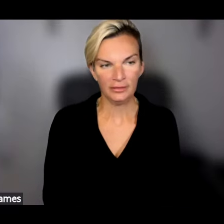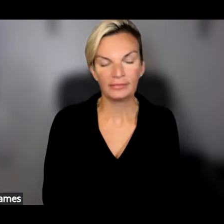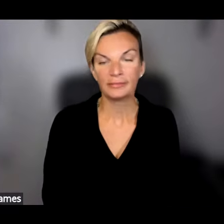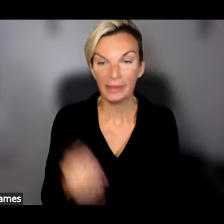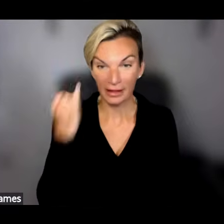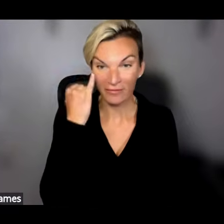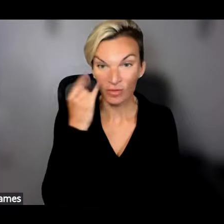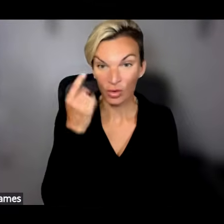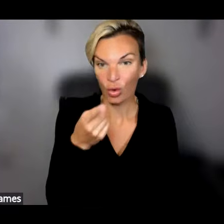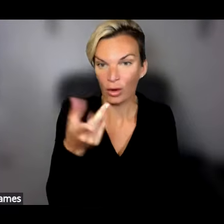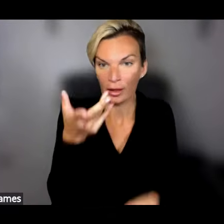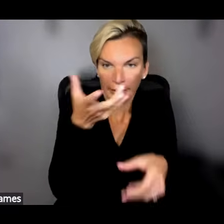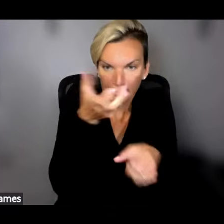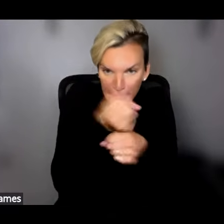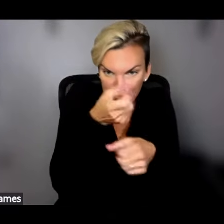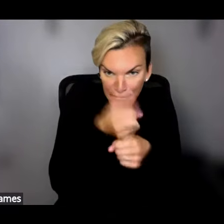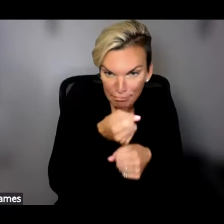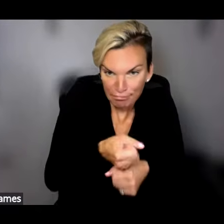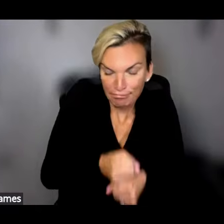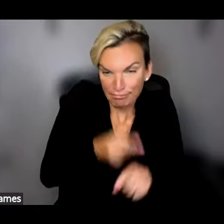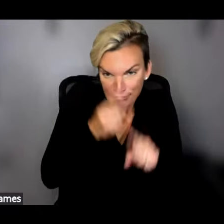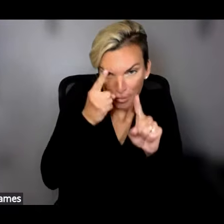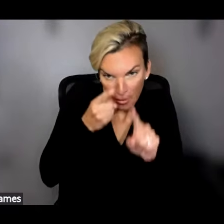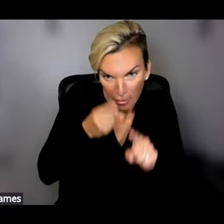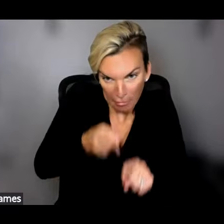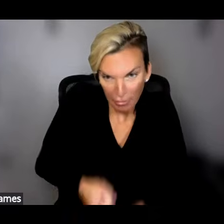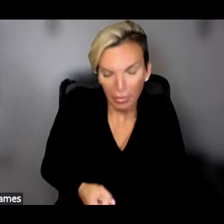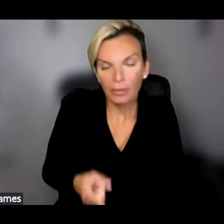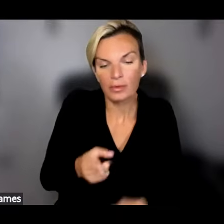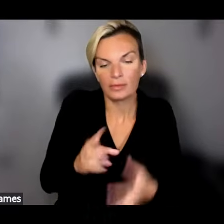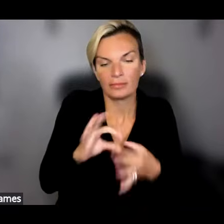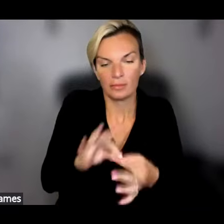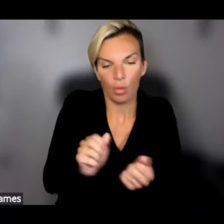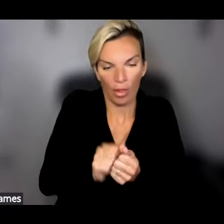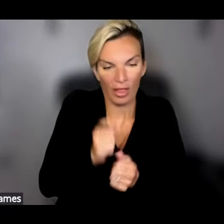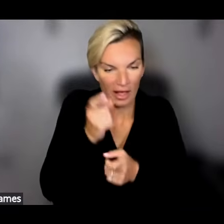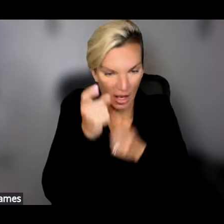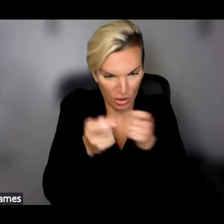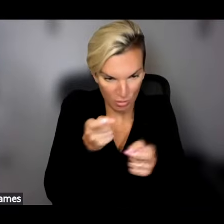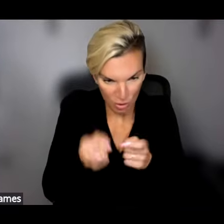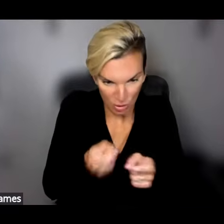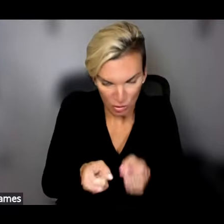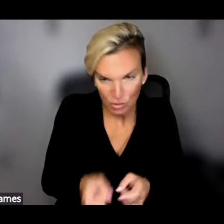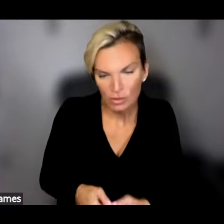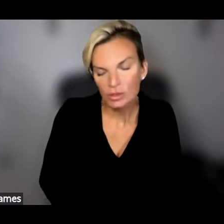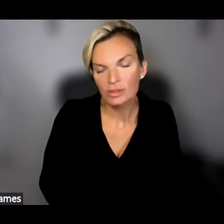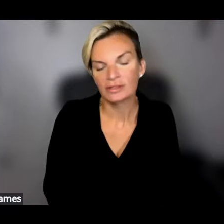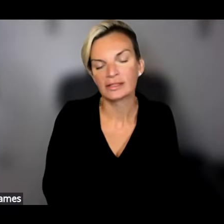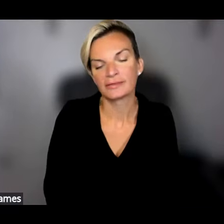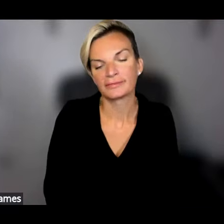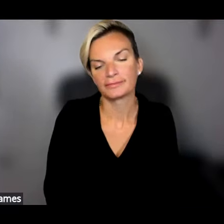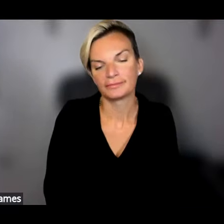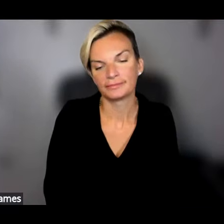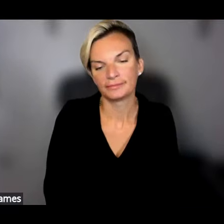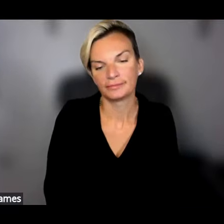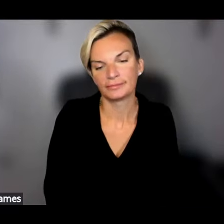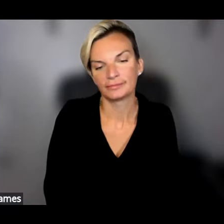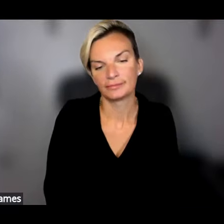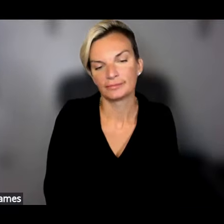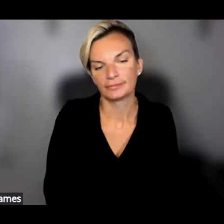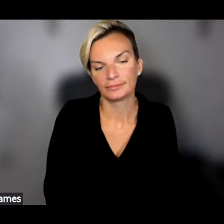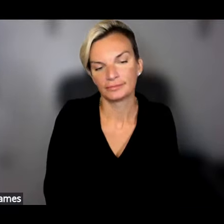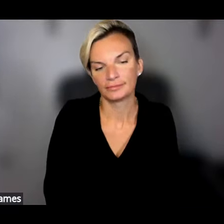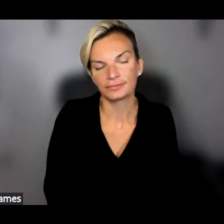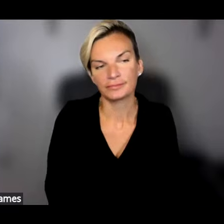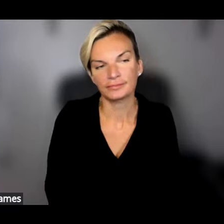nits and get into the contributions. And the points that the proponents and the director want to cover